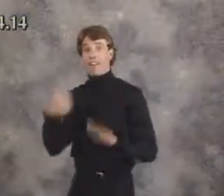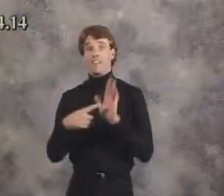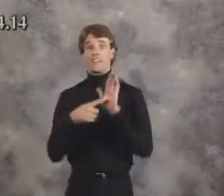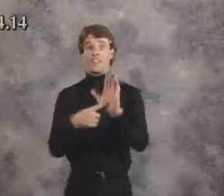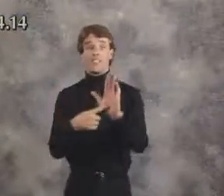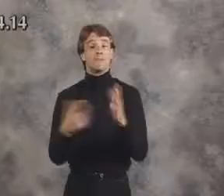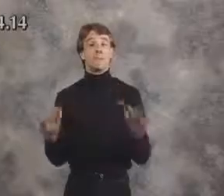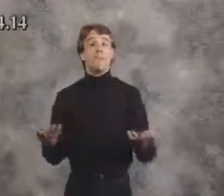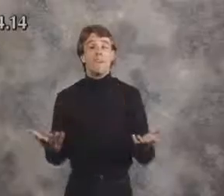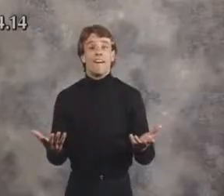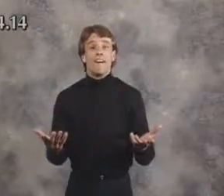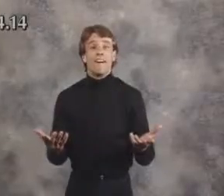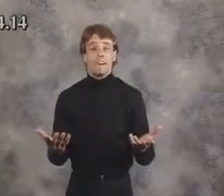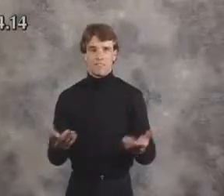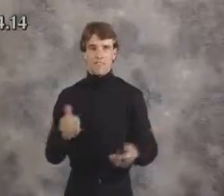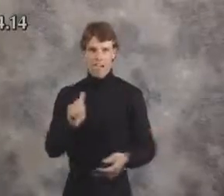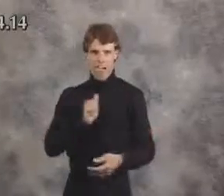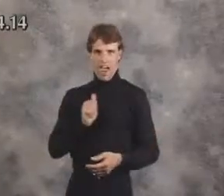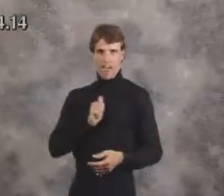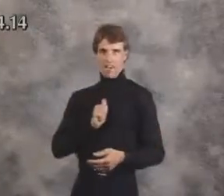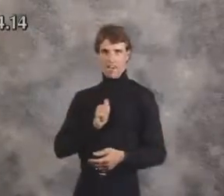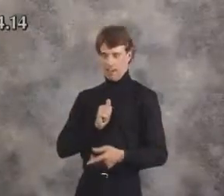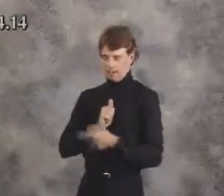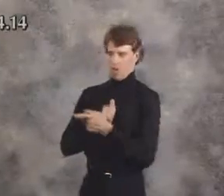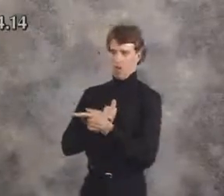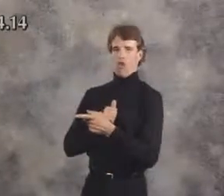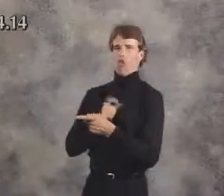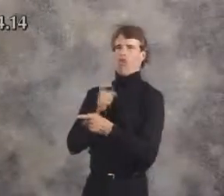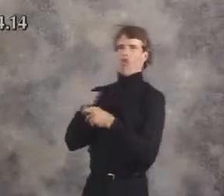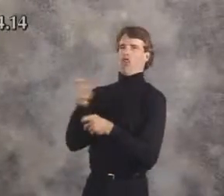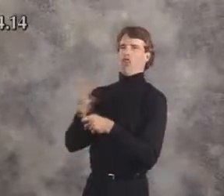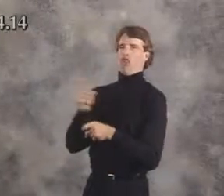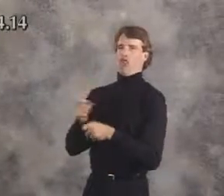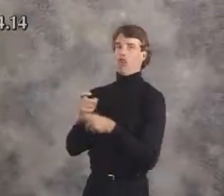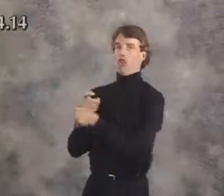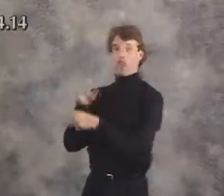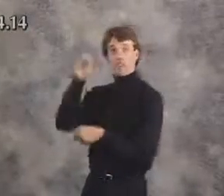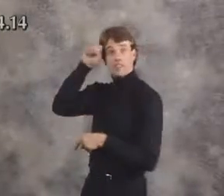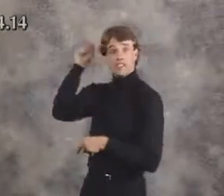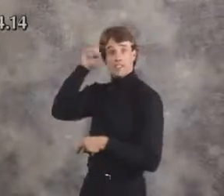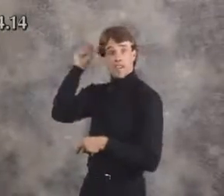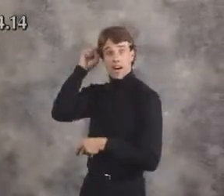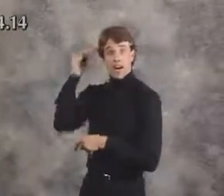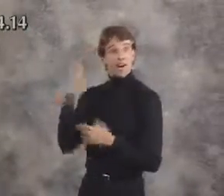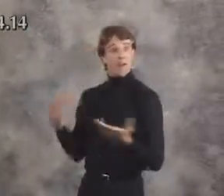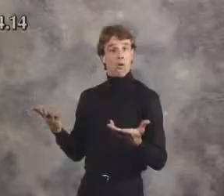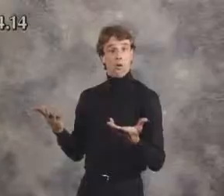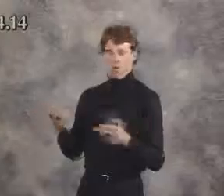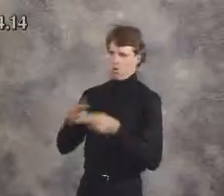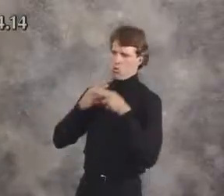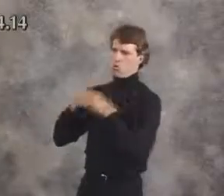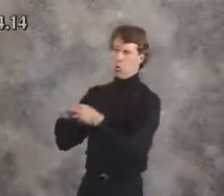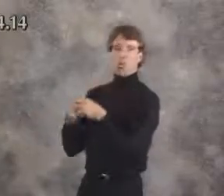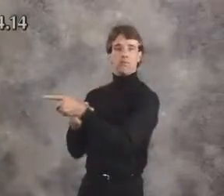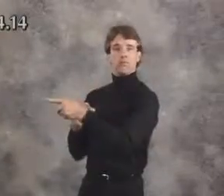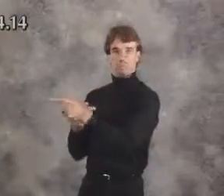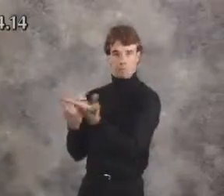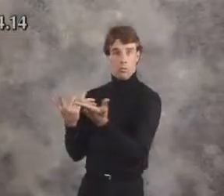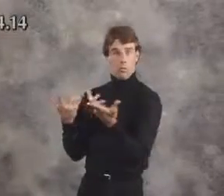There was another example. It was when Anna was teasing Scott. She called